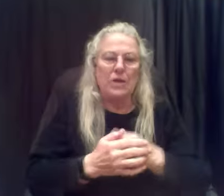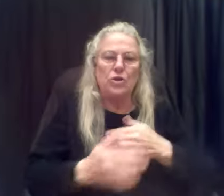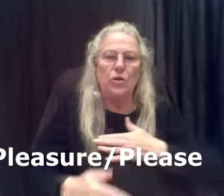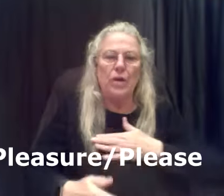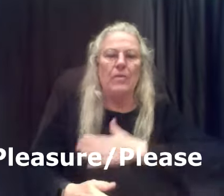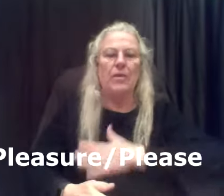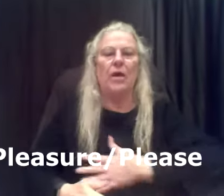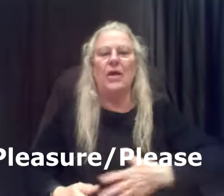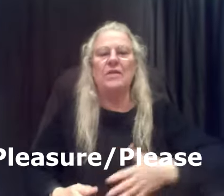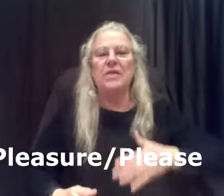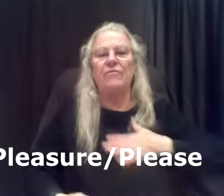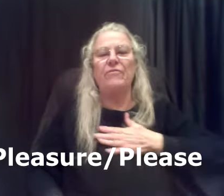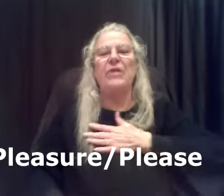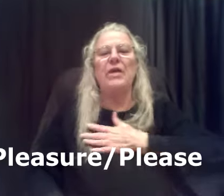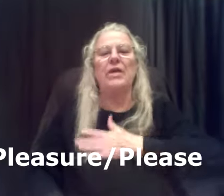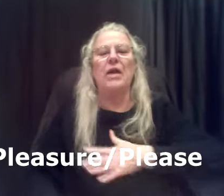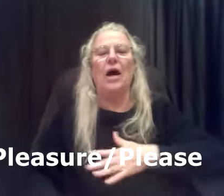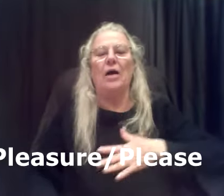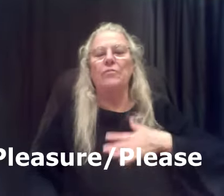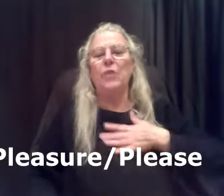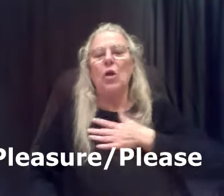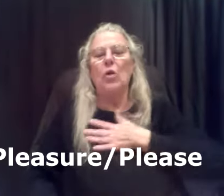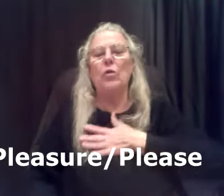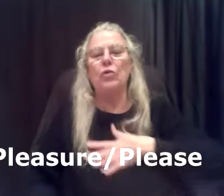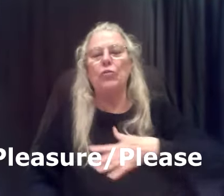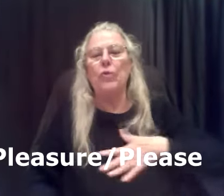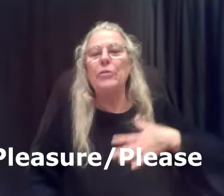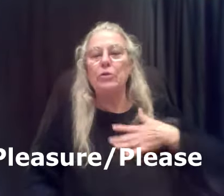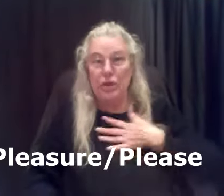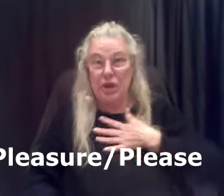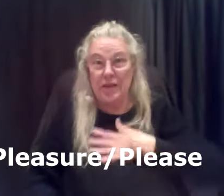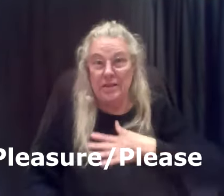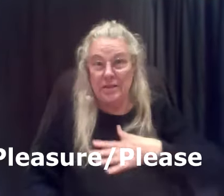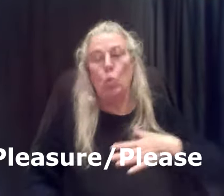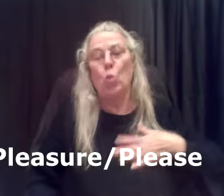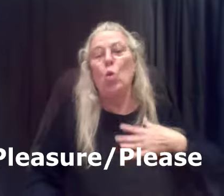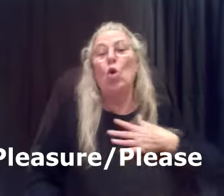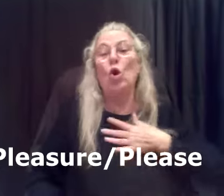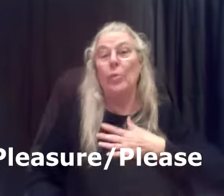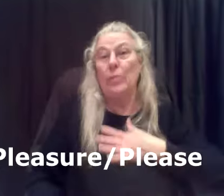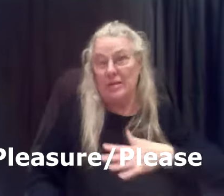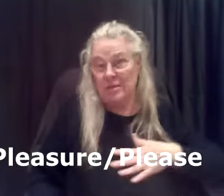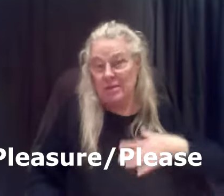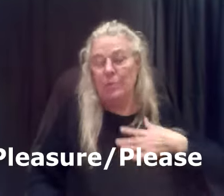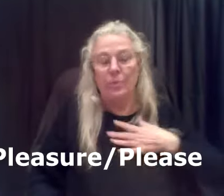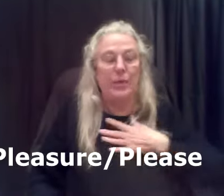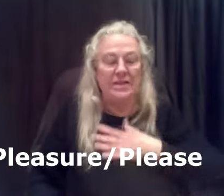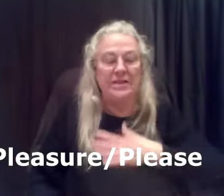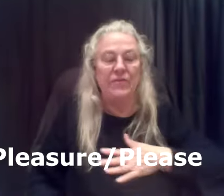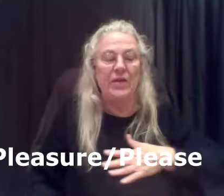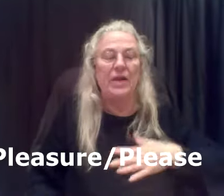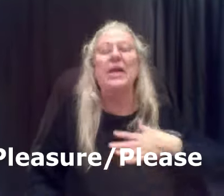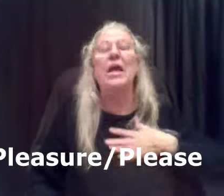Pleasure, and that's that feeling when you rub your chest, it's warm, it's a pleasant feeling.